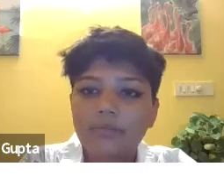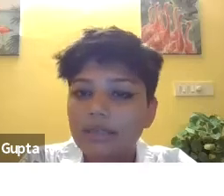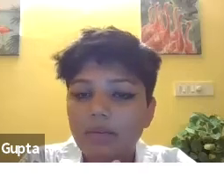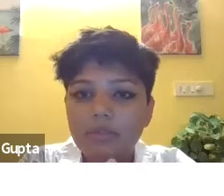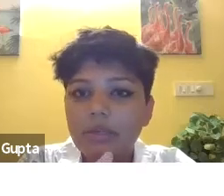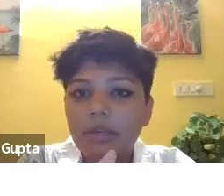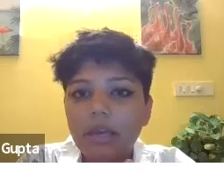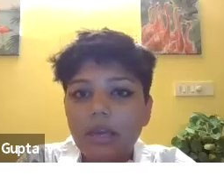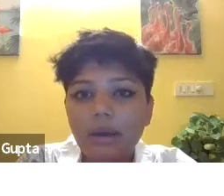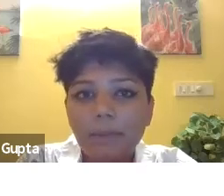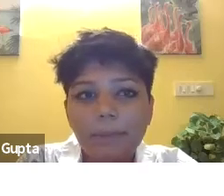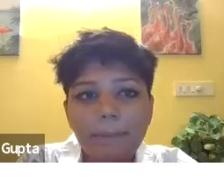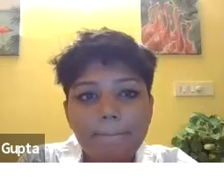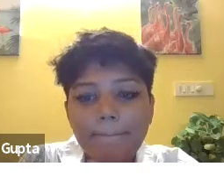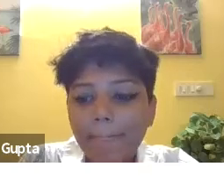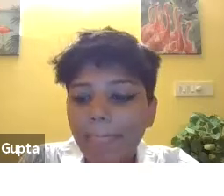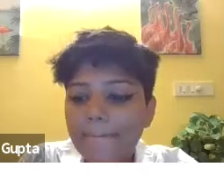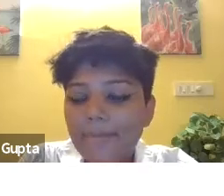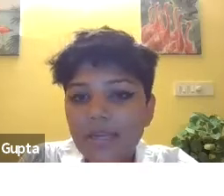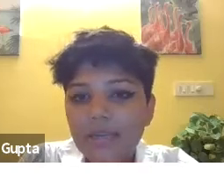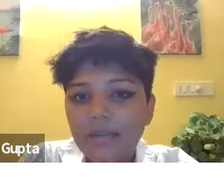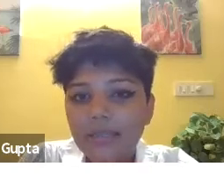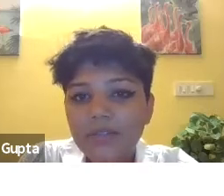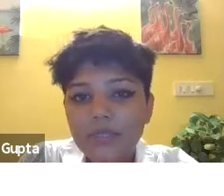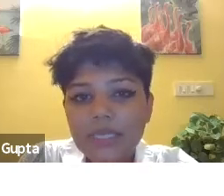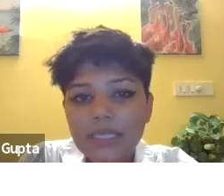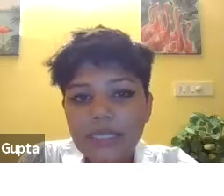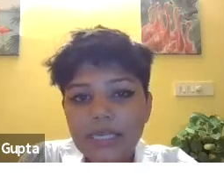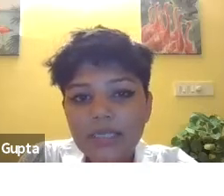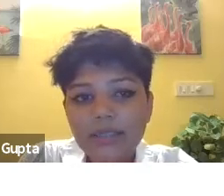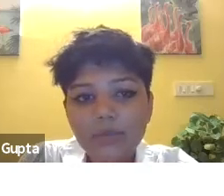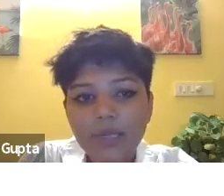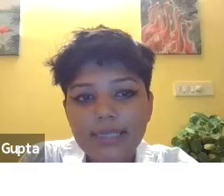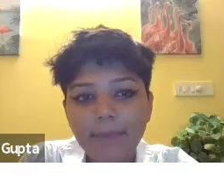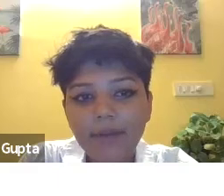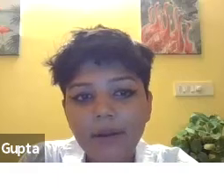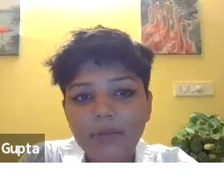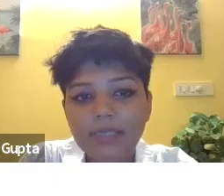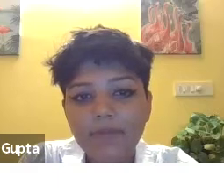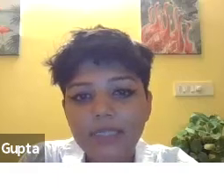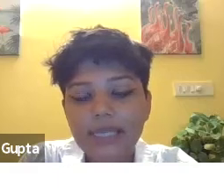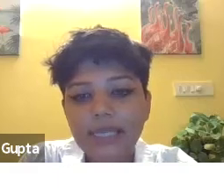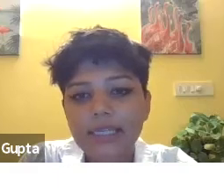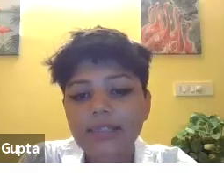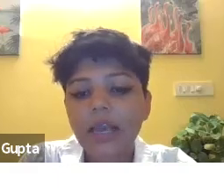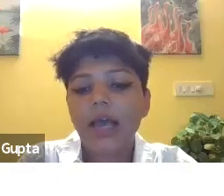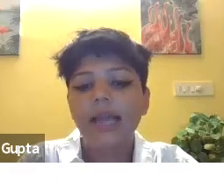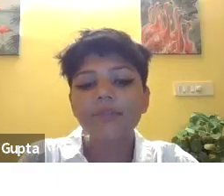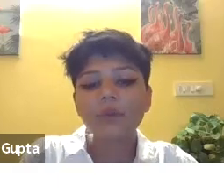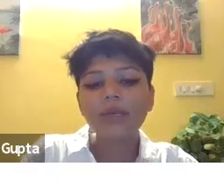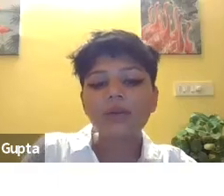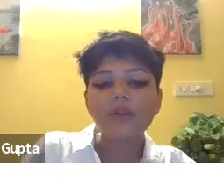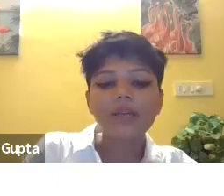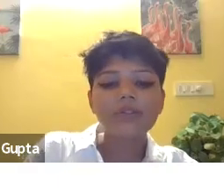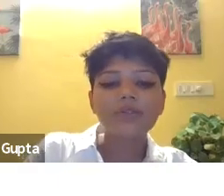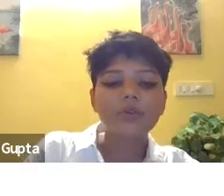towns and big towns. Um, yeah, so this is what is happening around the 70s and 80s. And if you